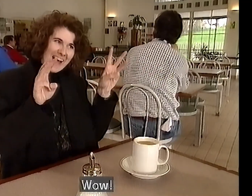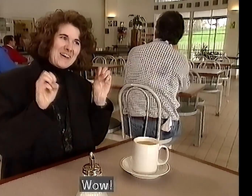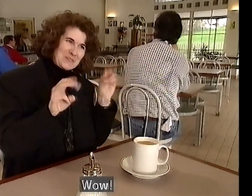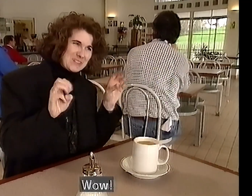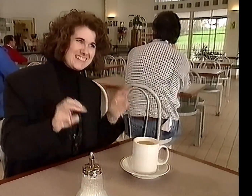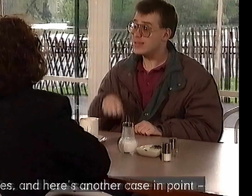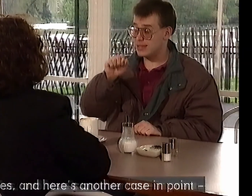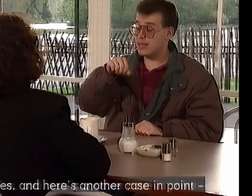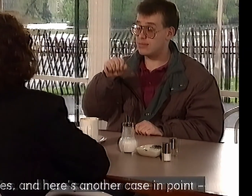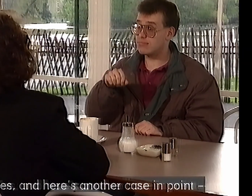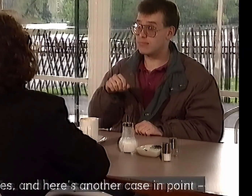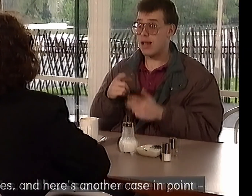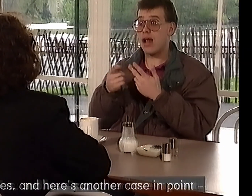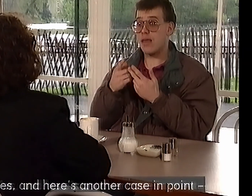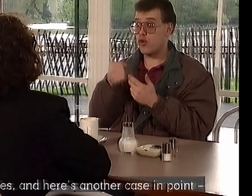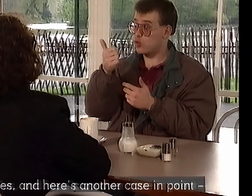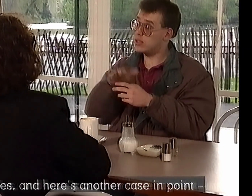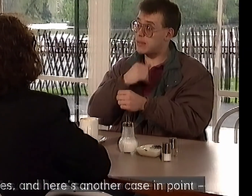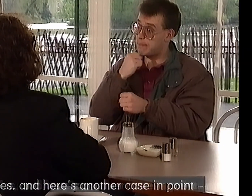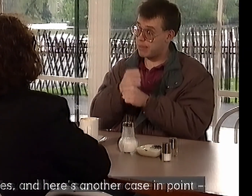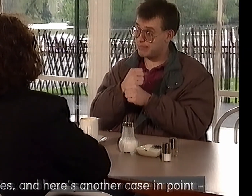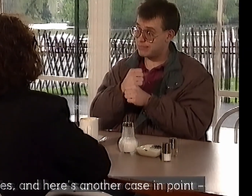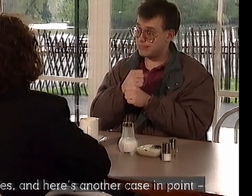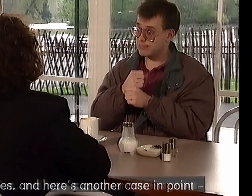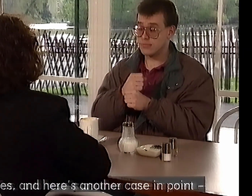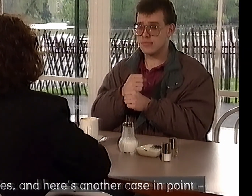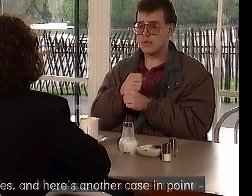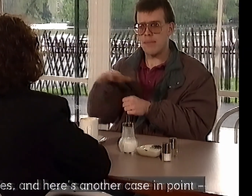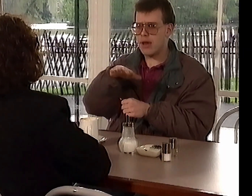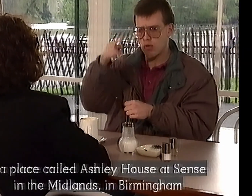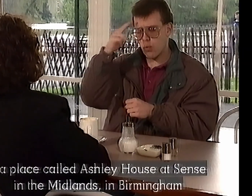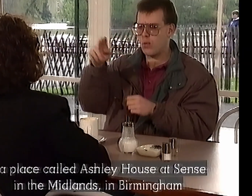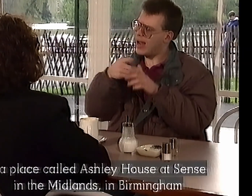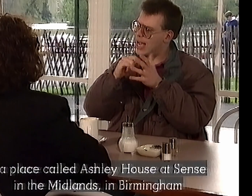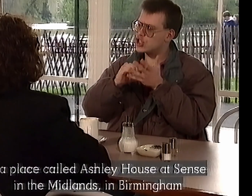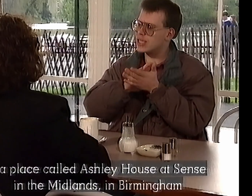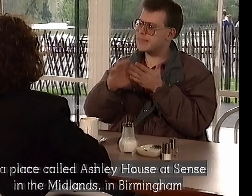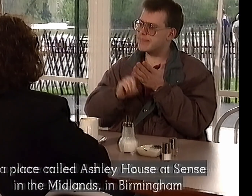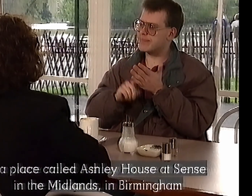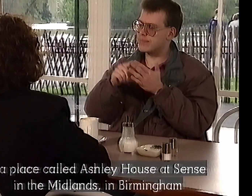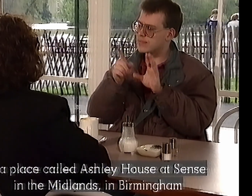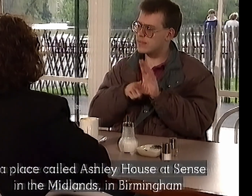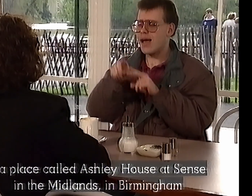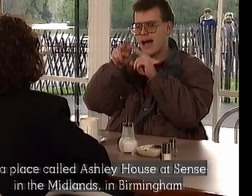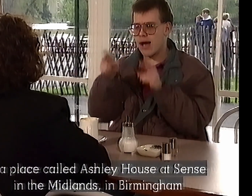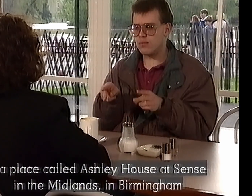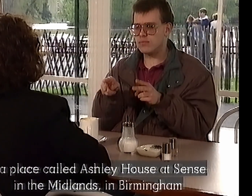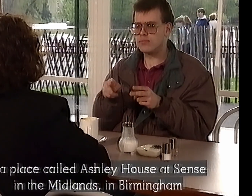Wow. Yeah. And here's another case in point. A place called Ashley House, at Sense in